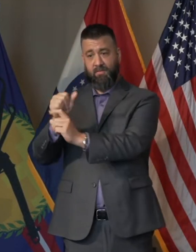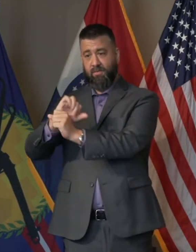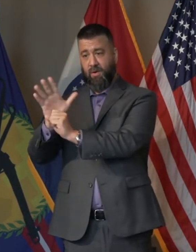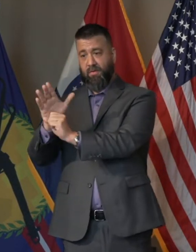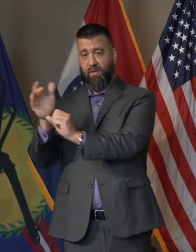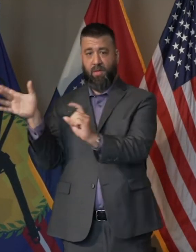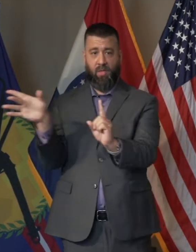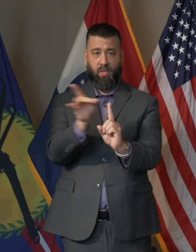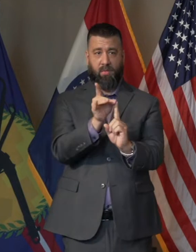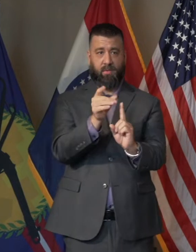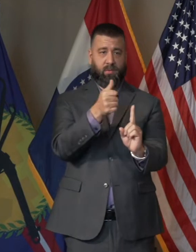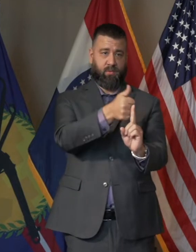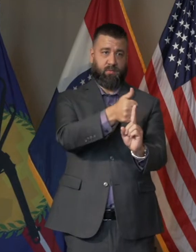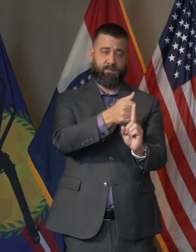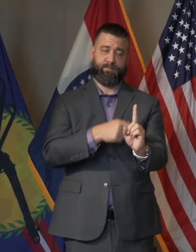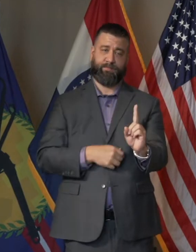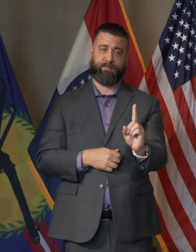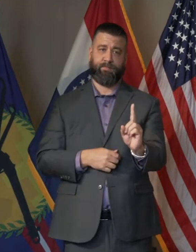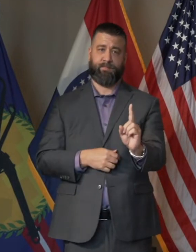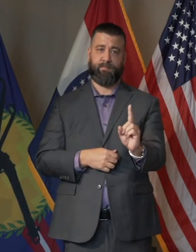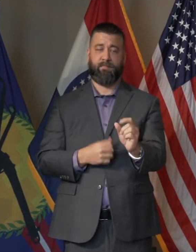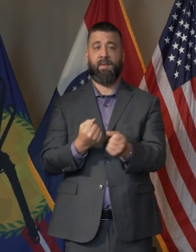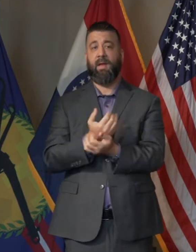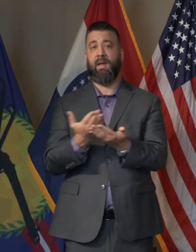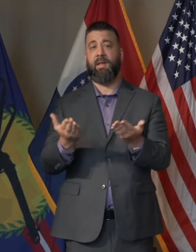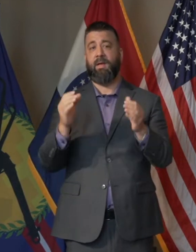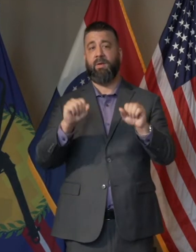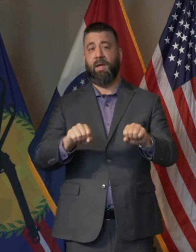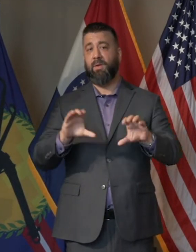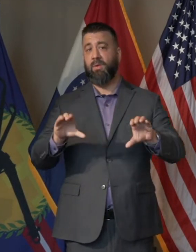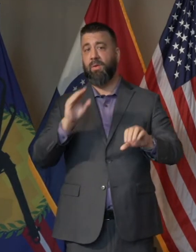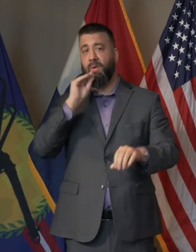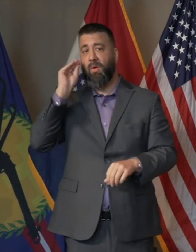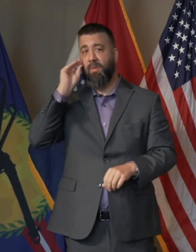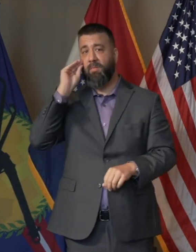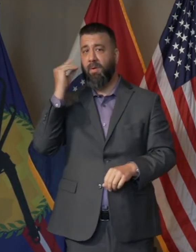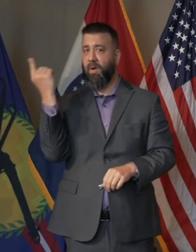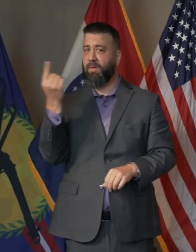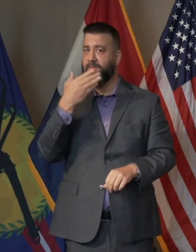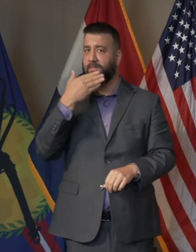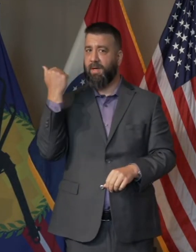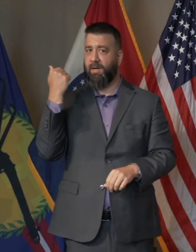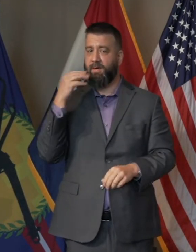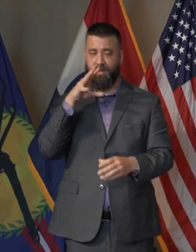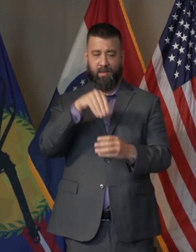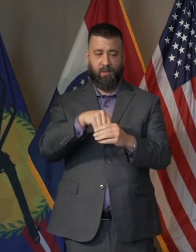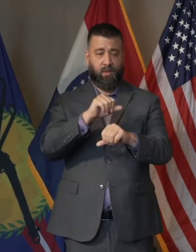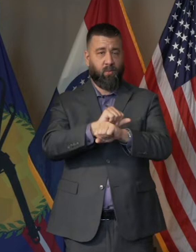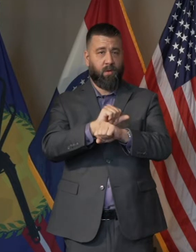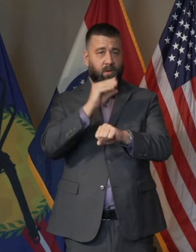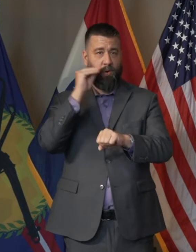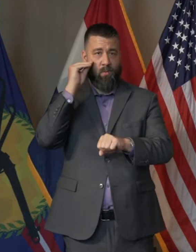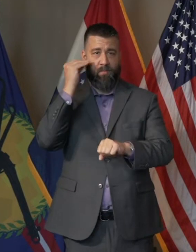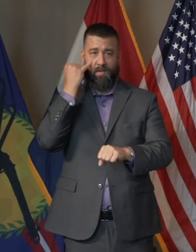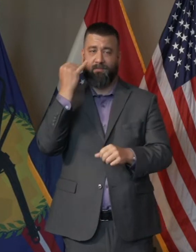well. Anything you can do at home will always be better, including working from home if that's possible.